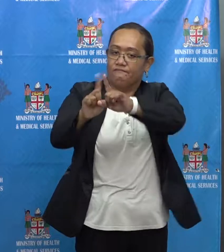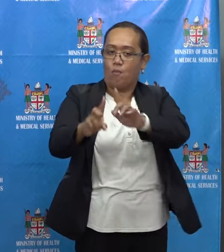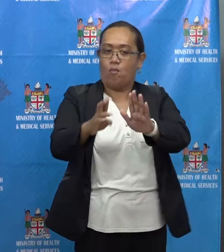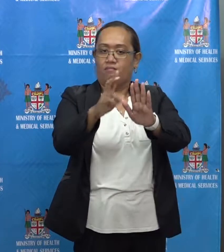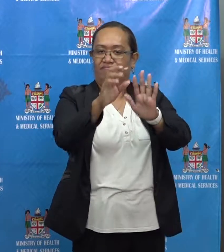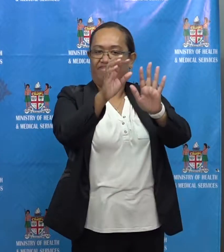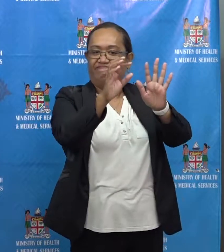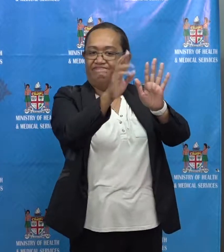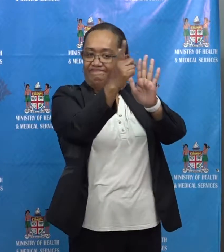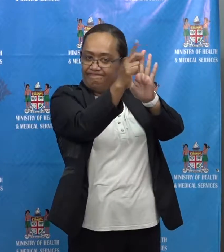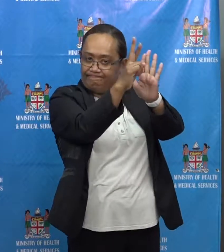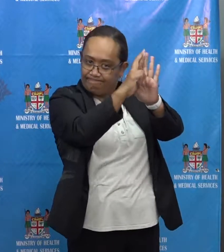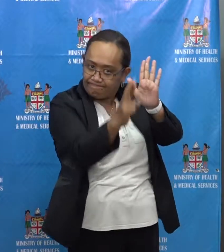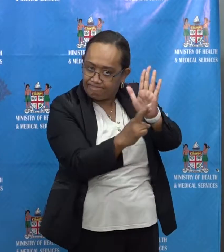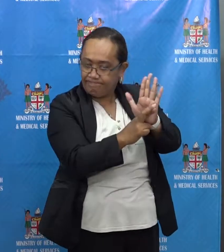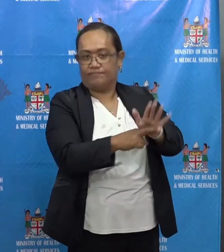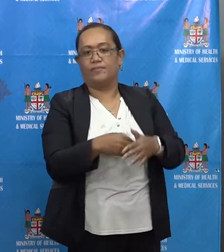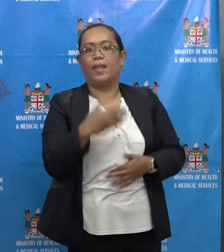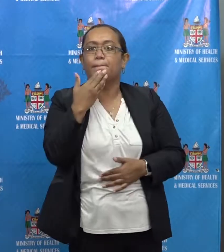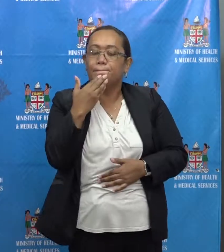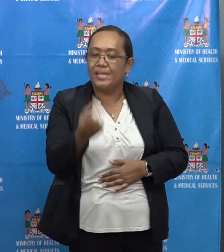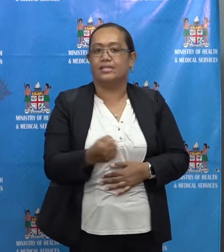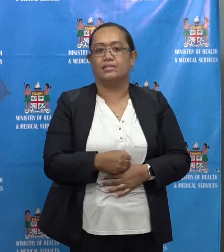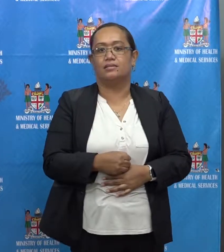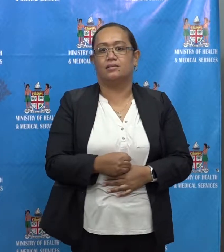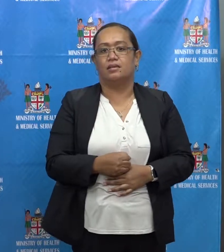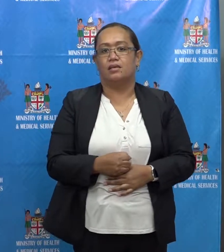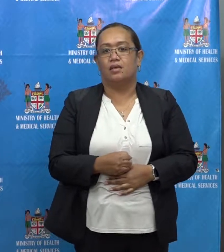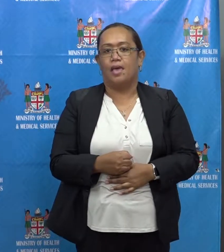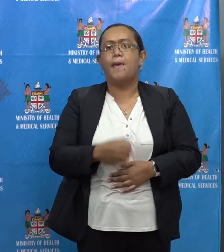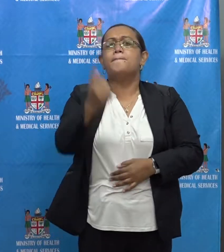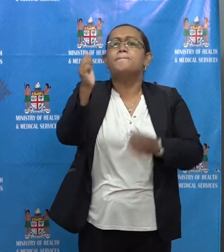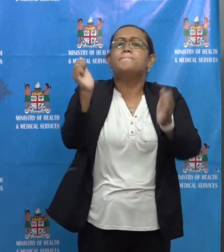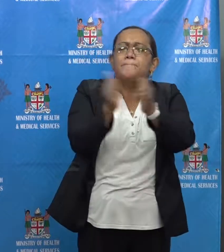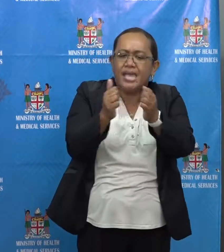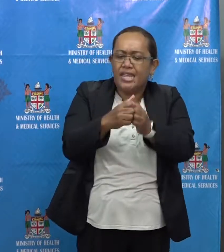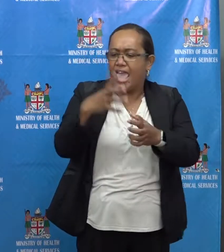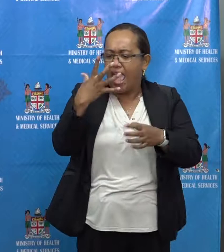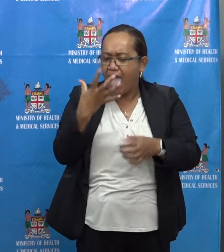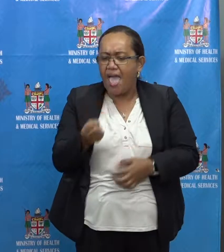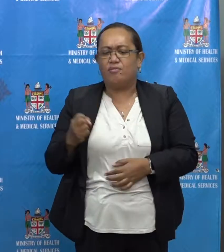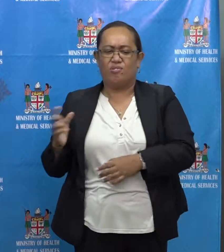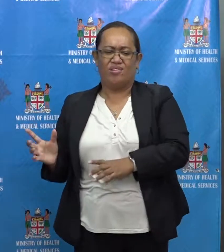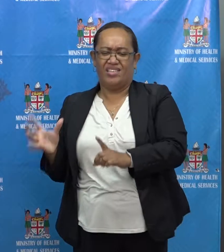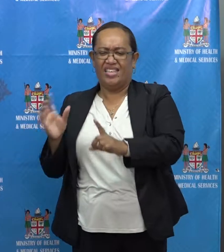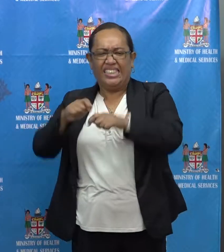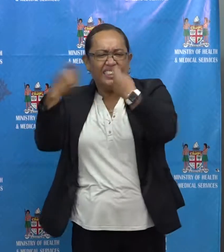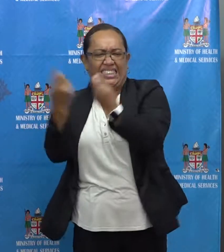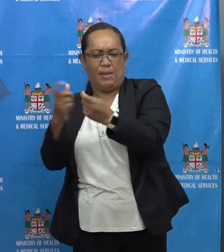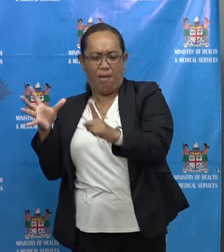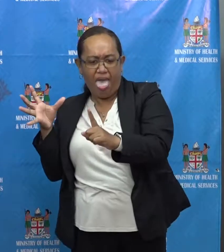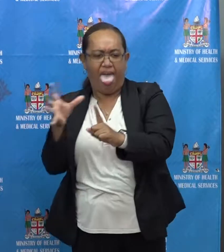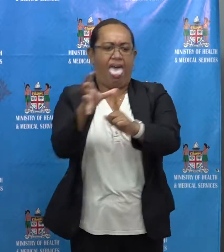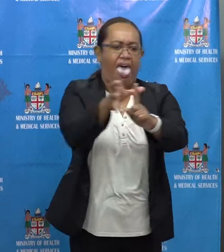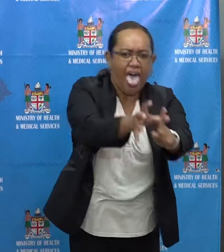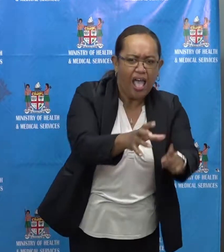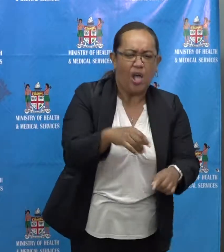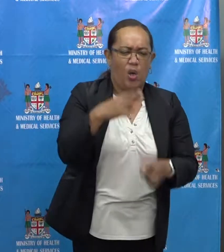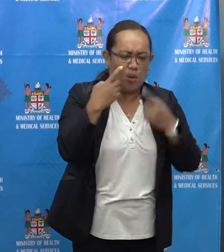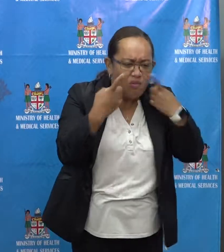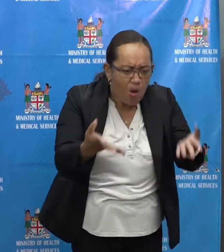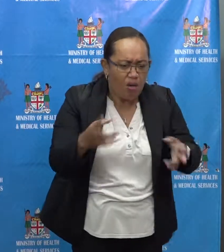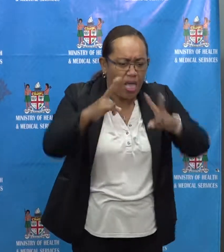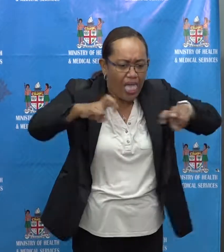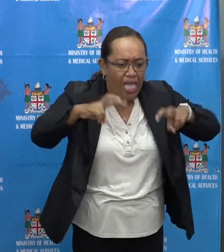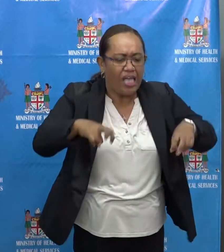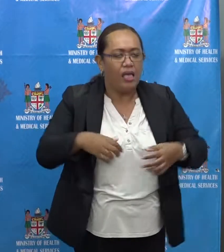the screening zones that we have to send a huge number of people to go and investigate that breach. And sometimes the breach